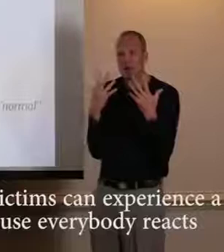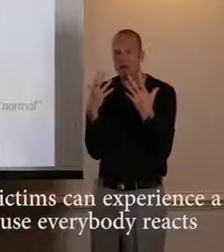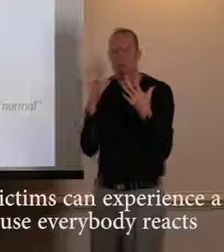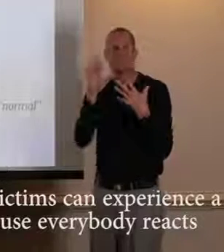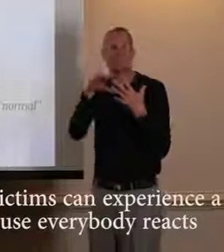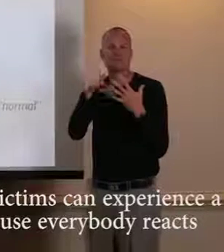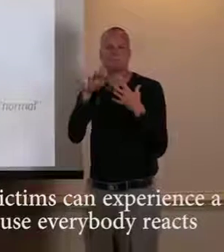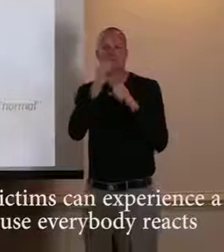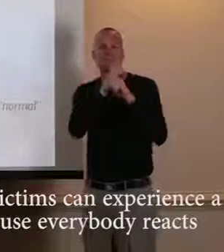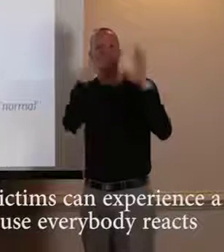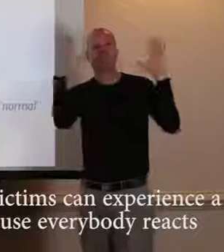case, always, ever.